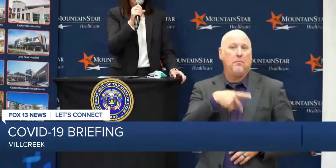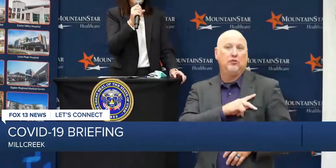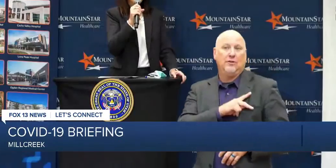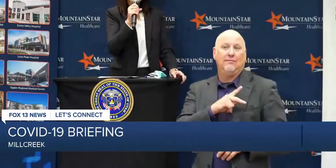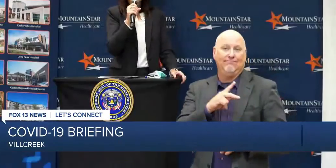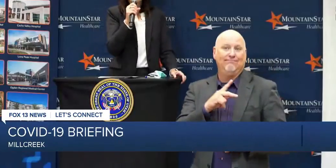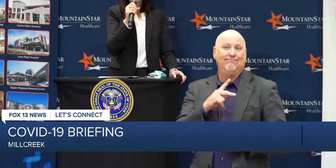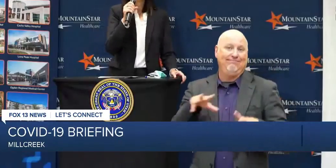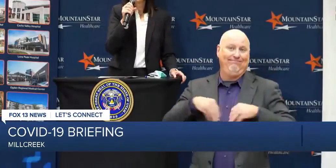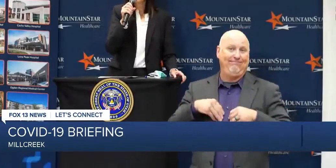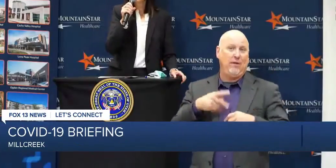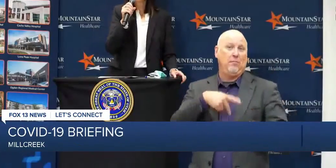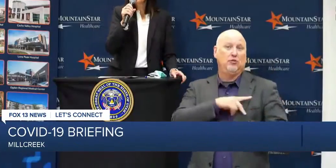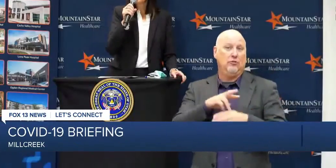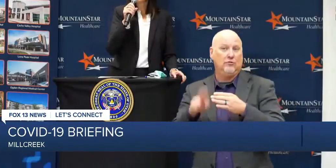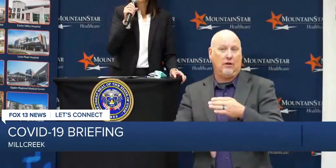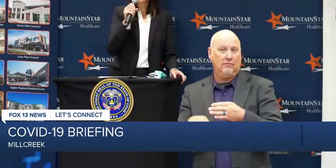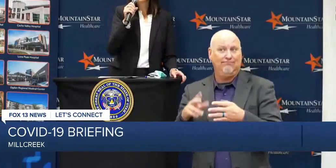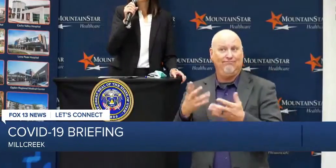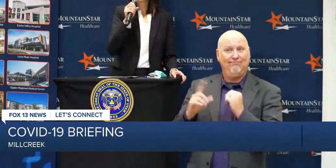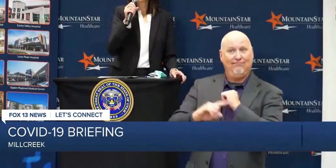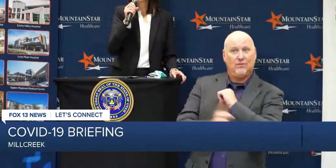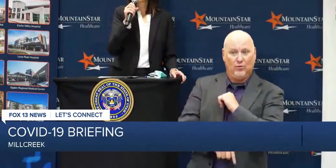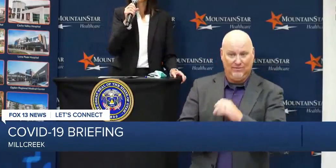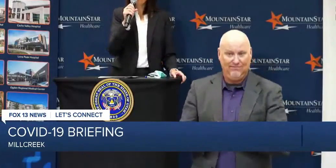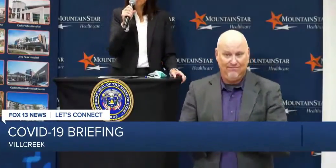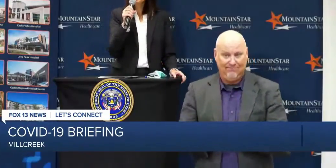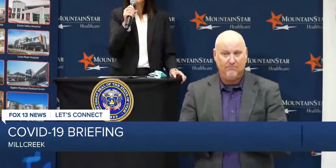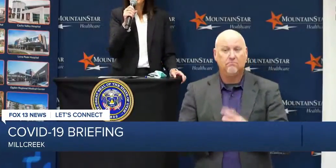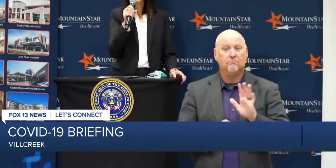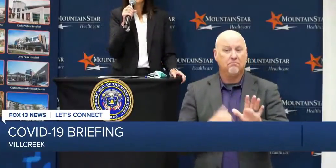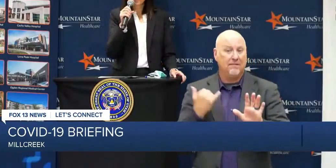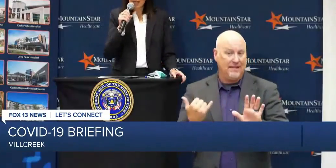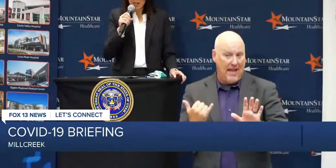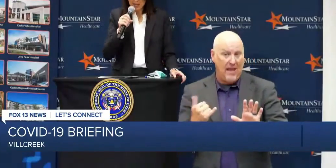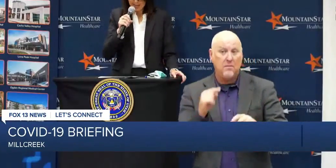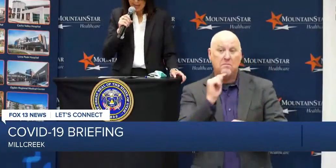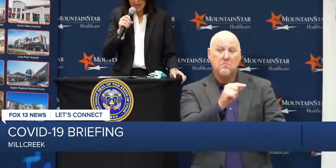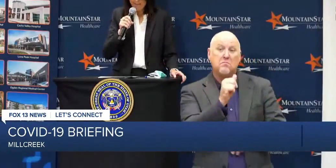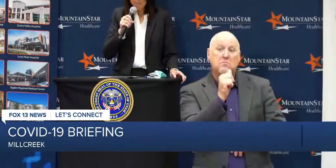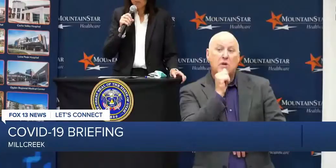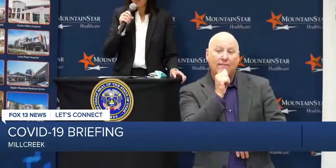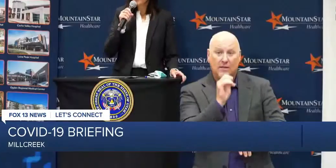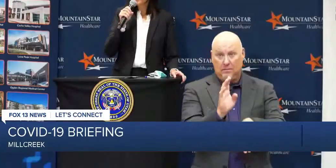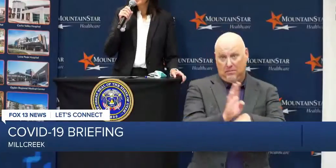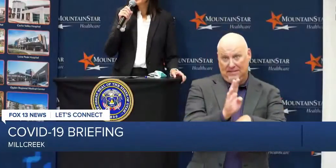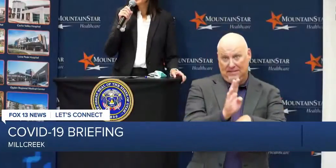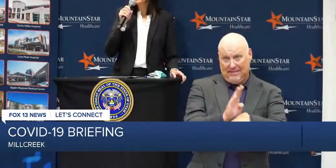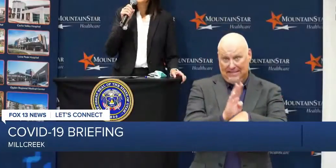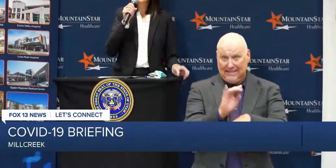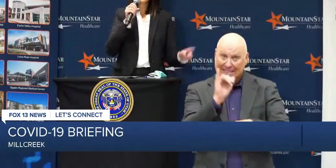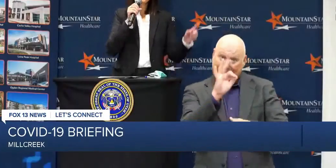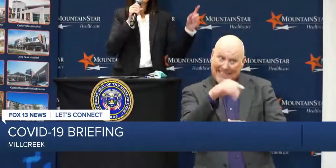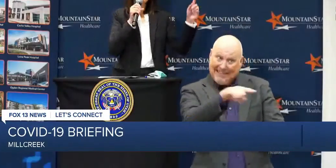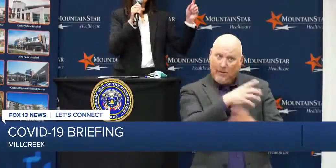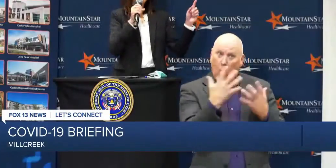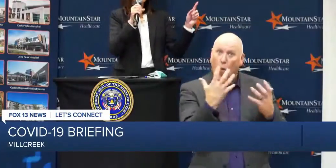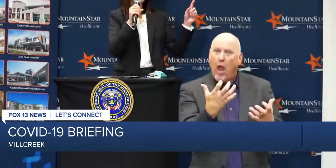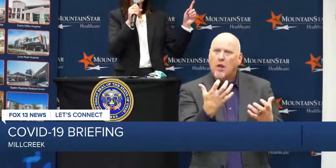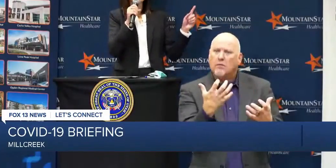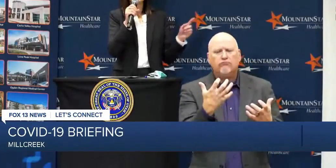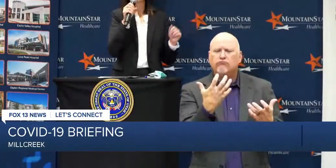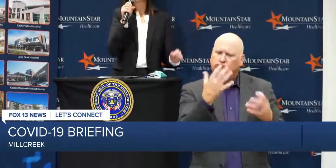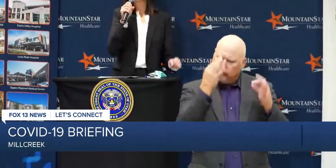to require your employees to be vaccinated. We support you in that. My next message is